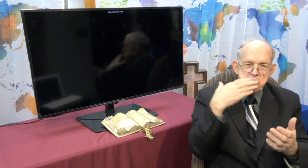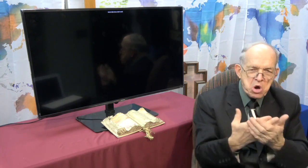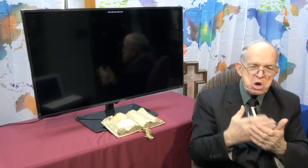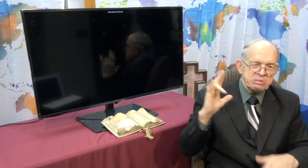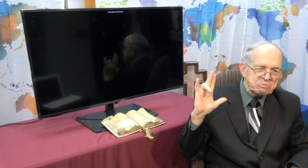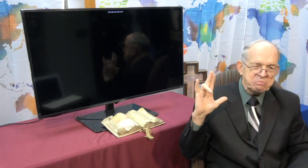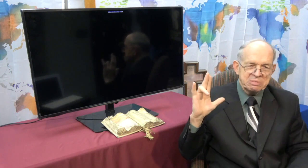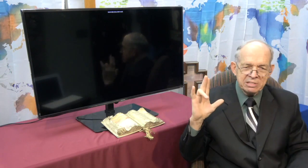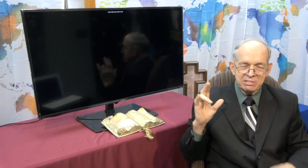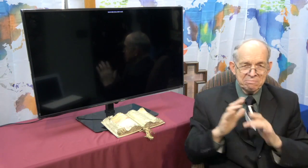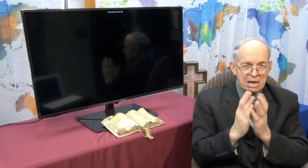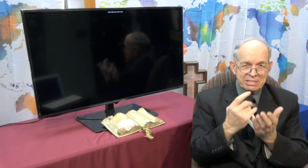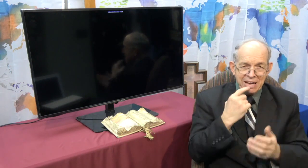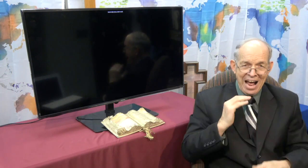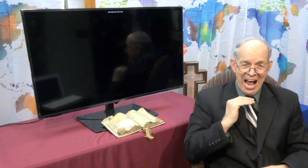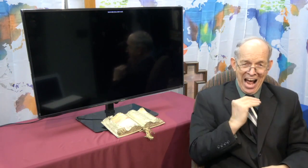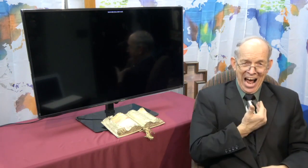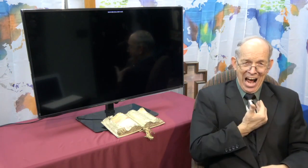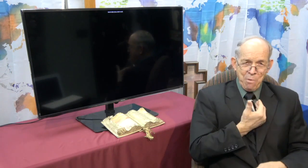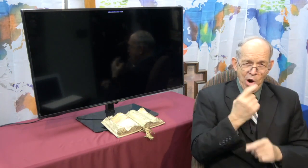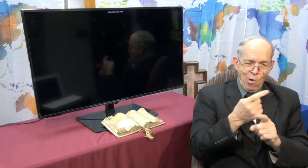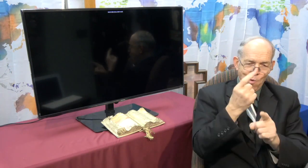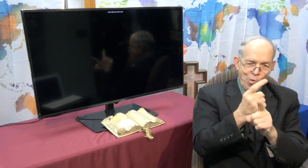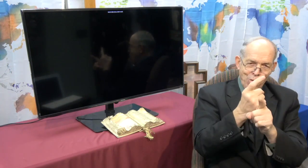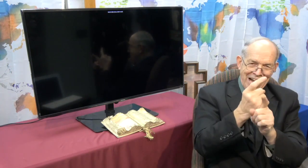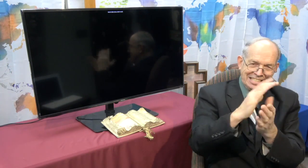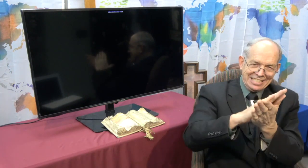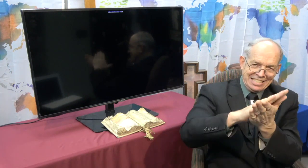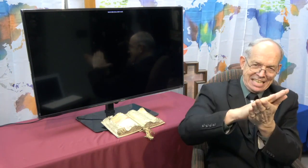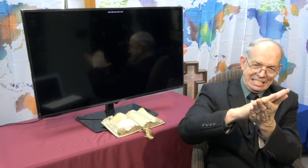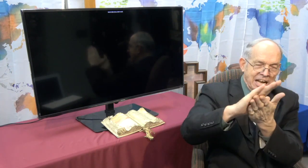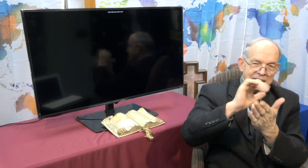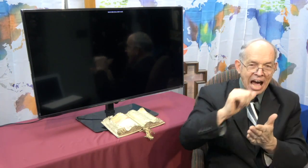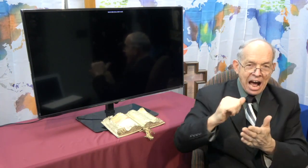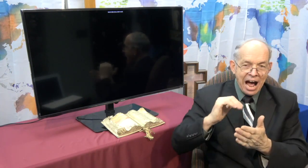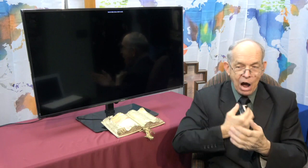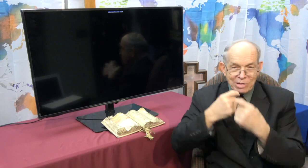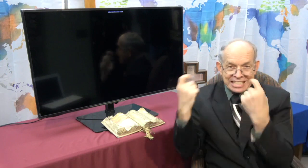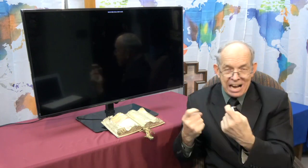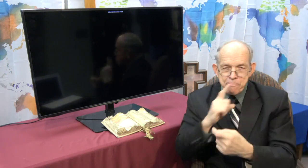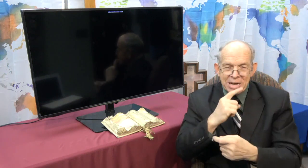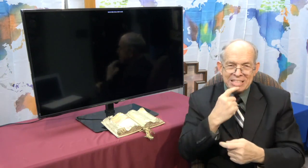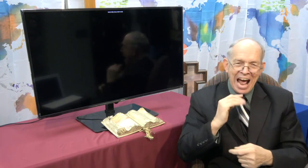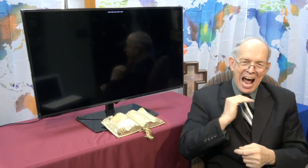good. But I say our righteousness. Not our sin.